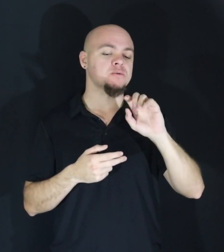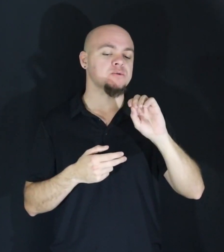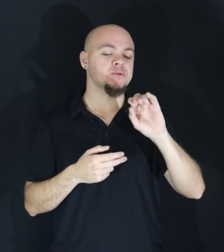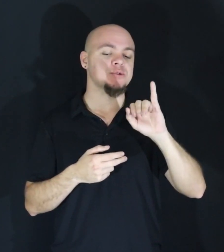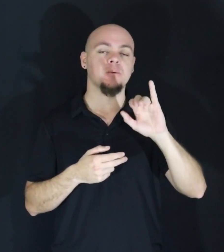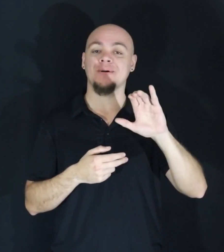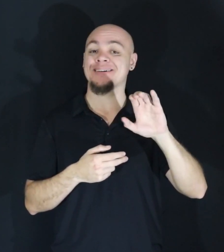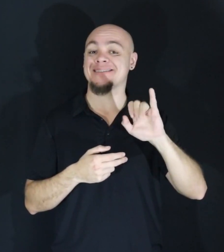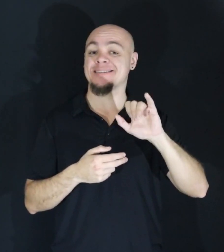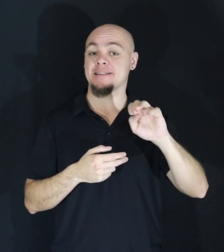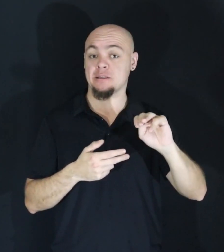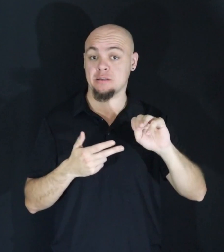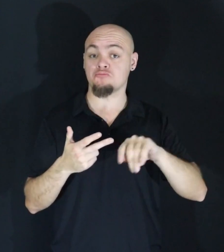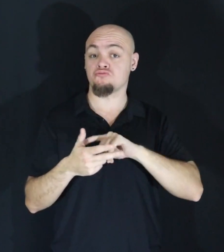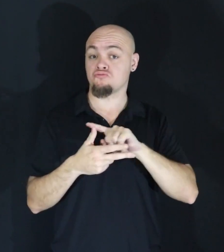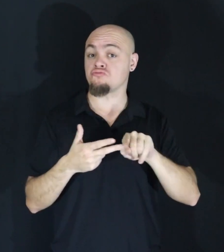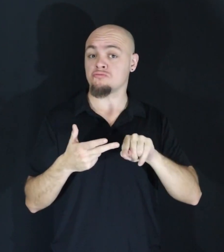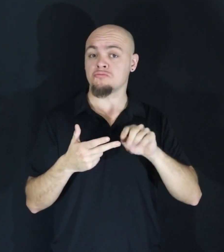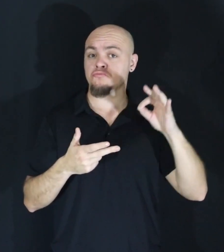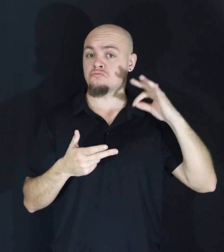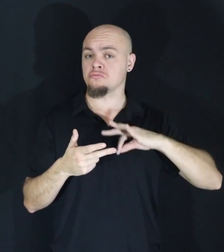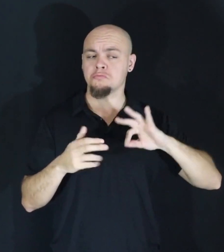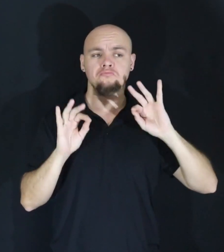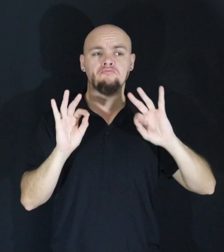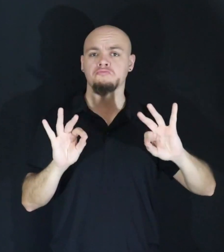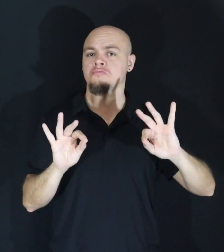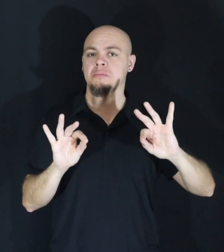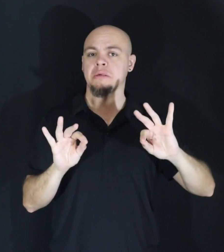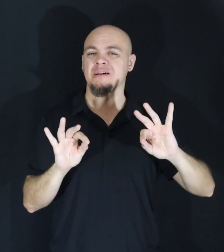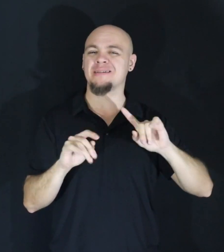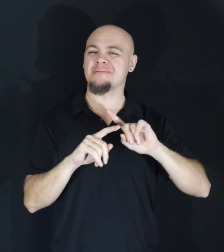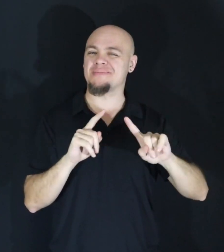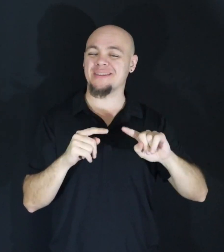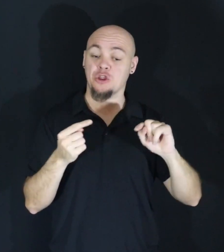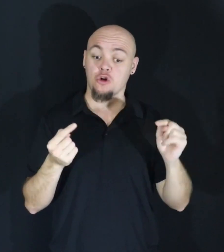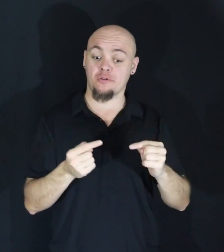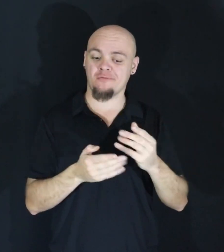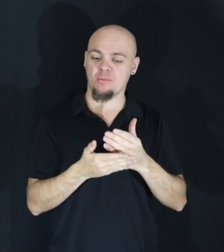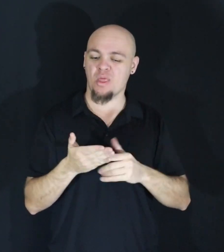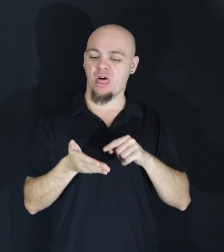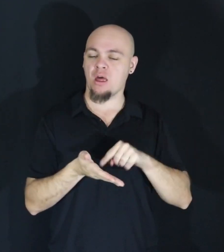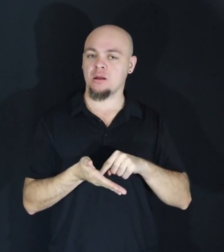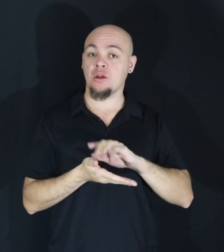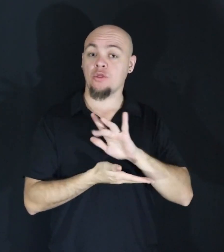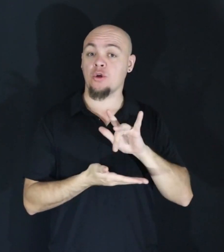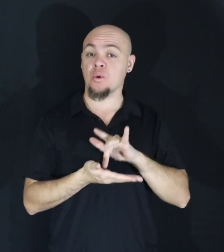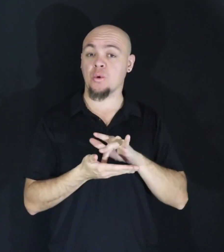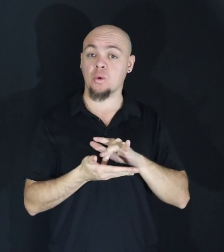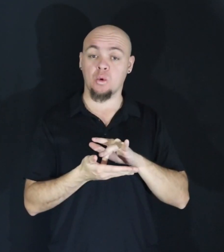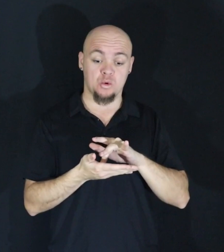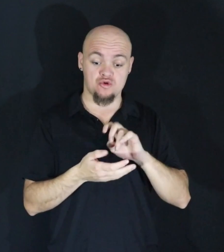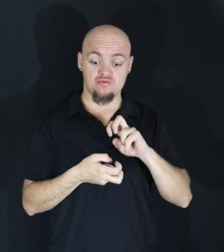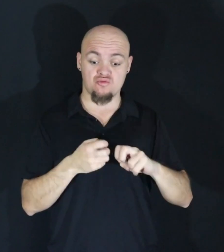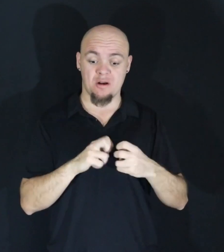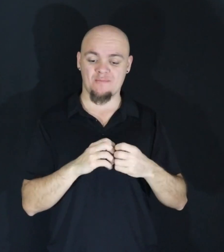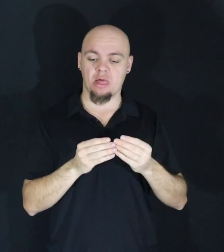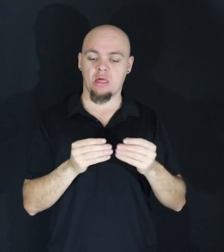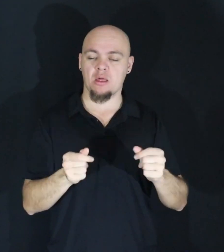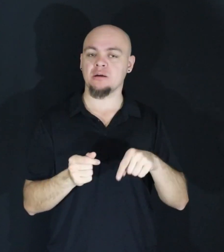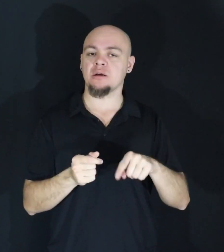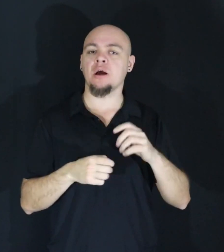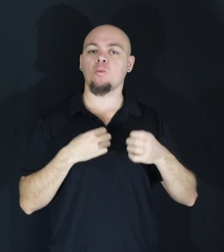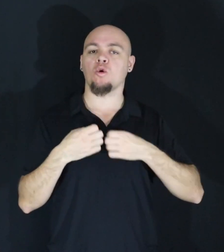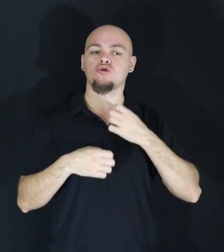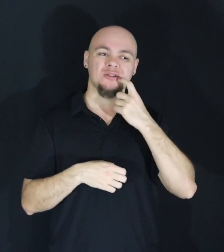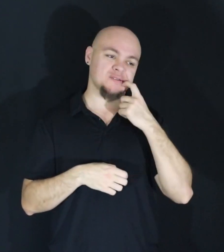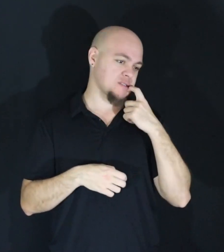harmful emotions were still present. And I was aiming to solve the core problem of emotional addiction. We needed